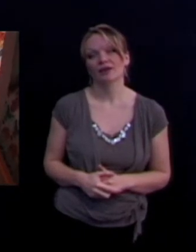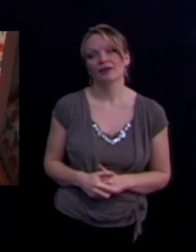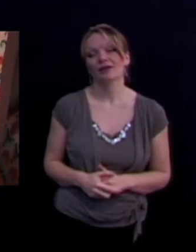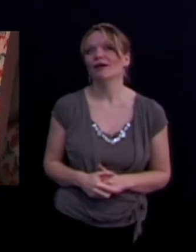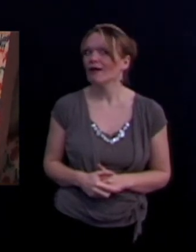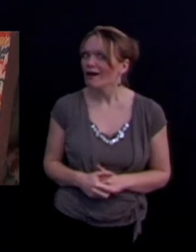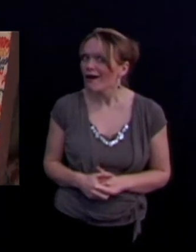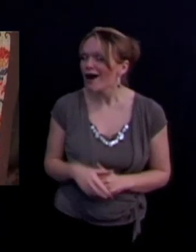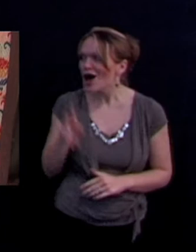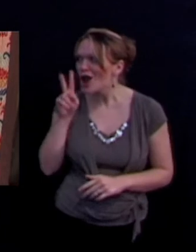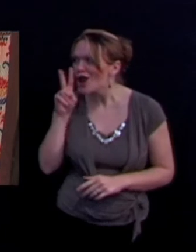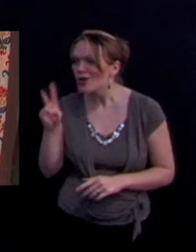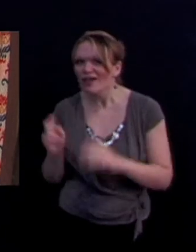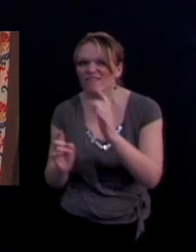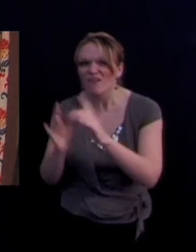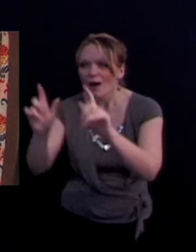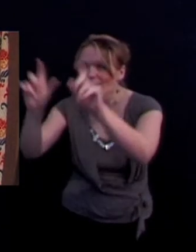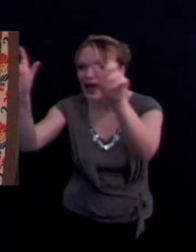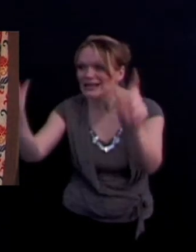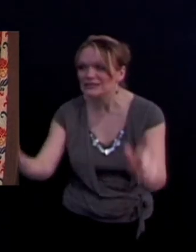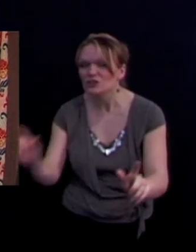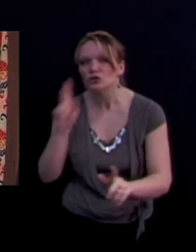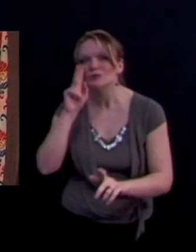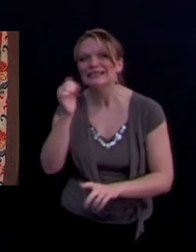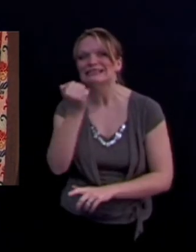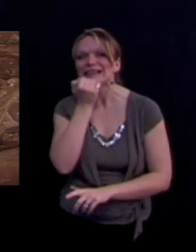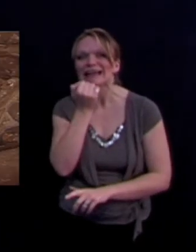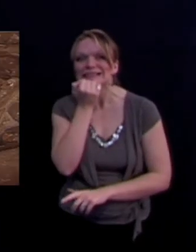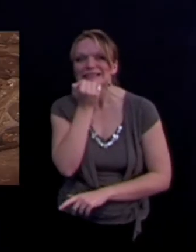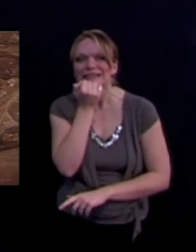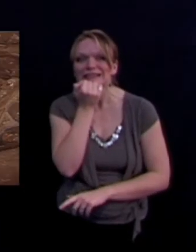Now look at the fireplace. Can you see the date?